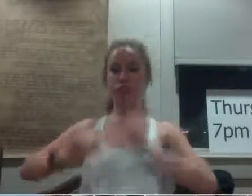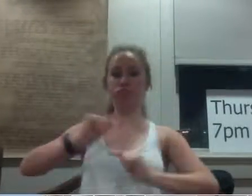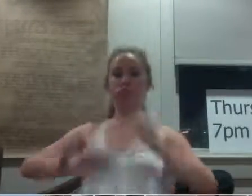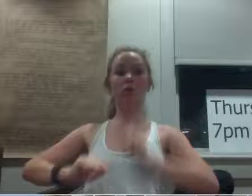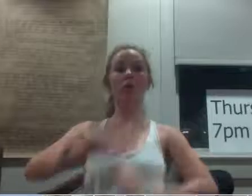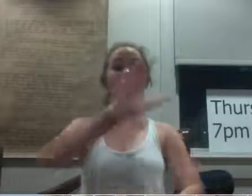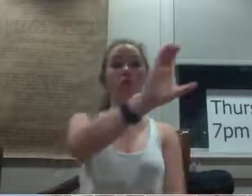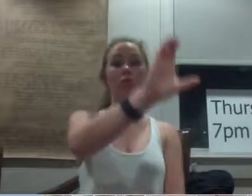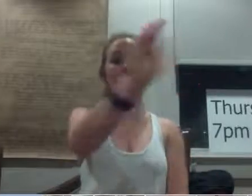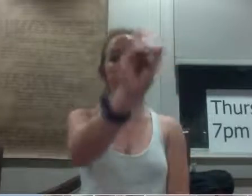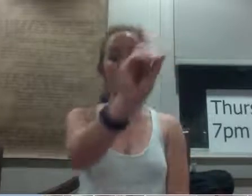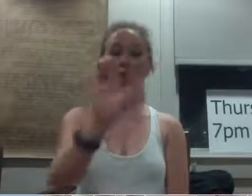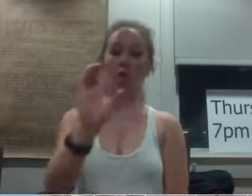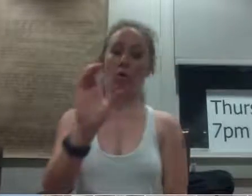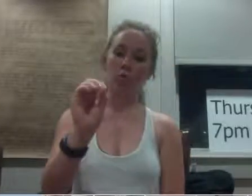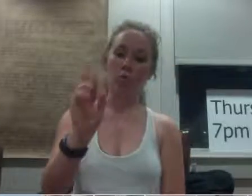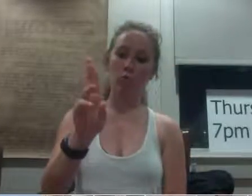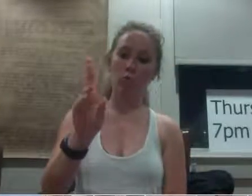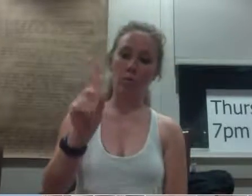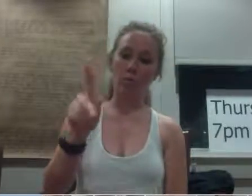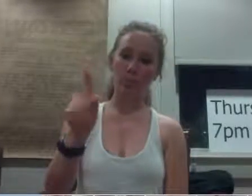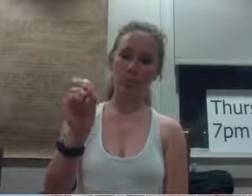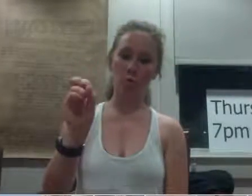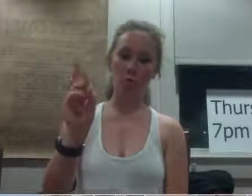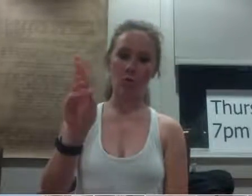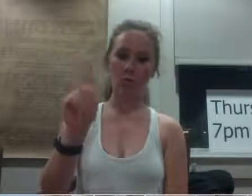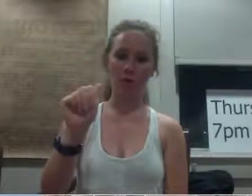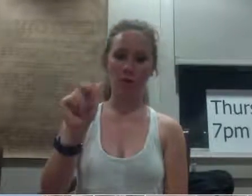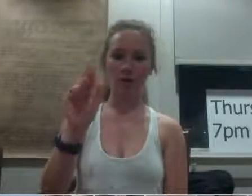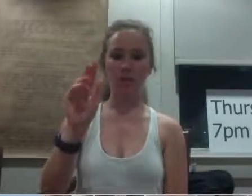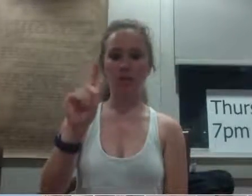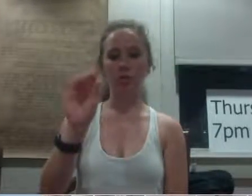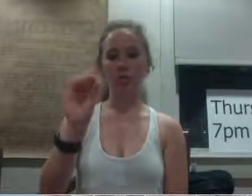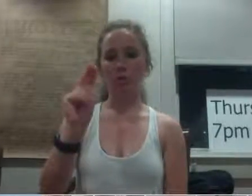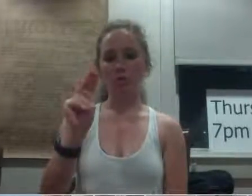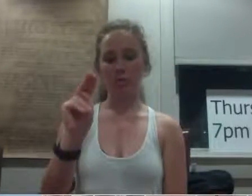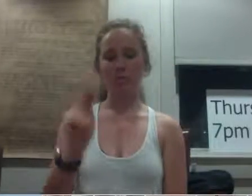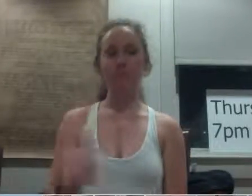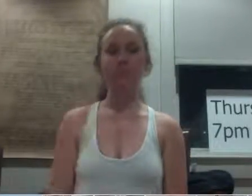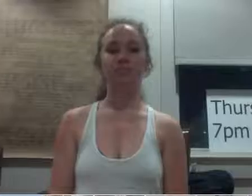I'm sorry, let's go it back. So a company or a corporation,